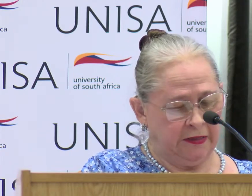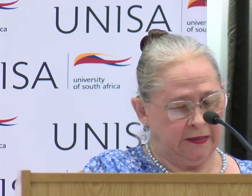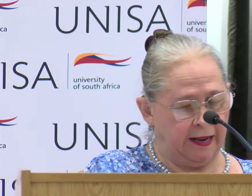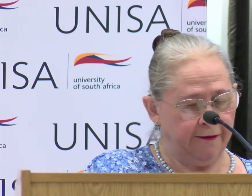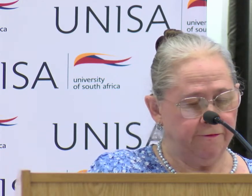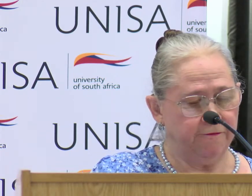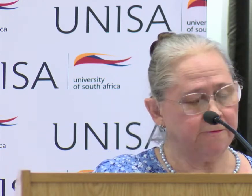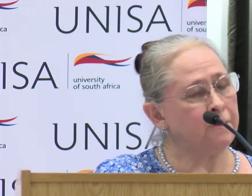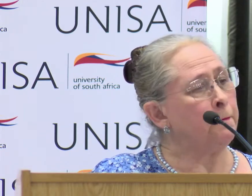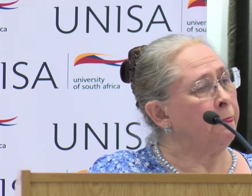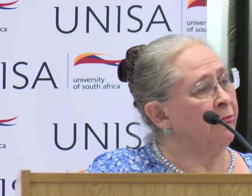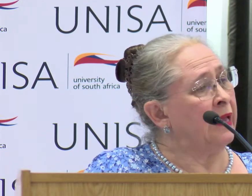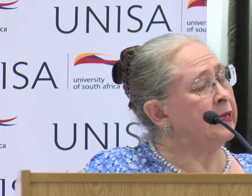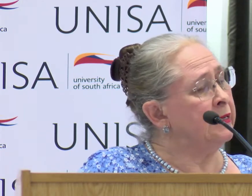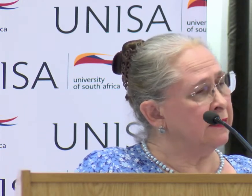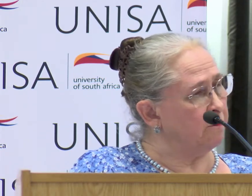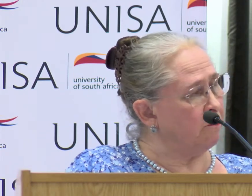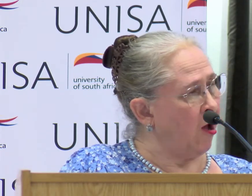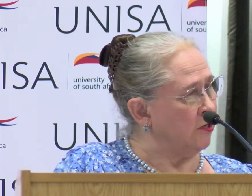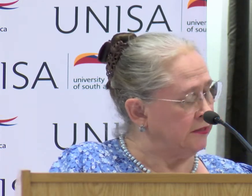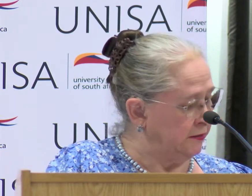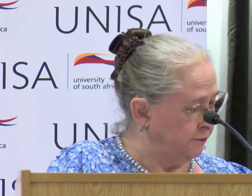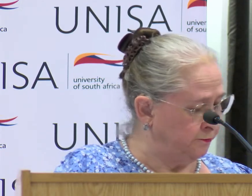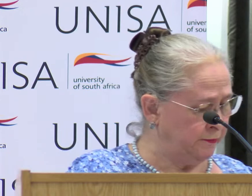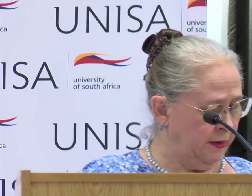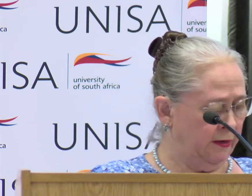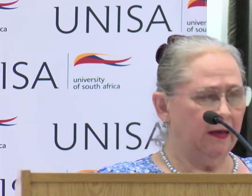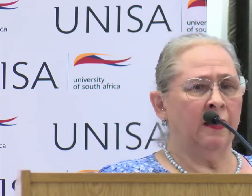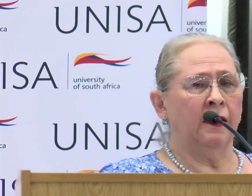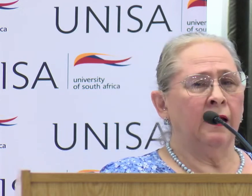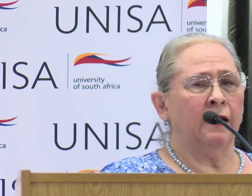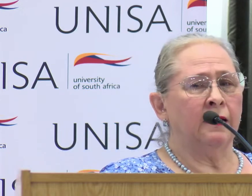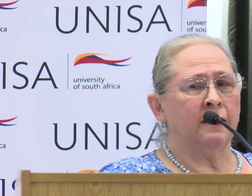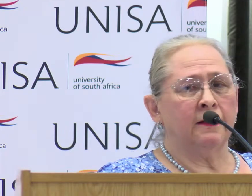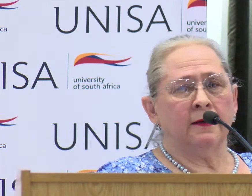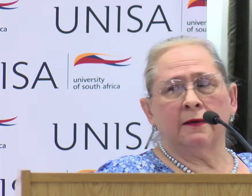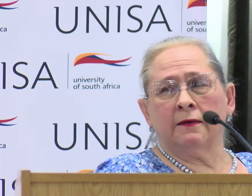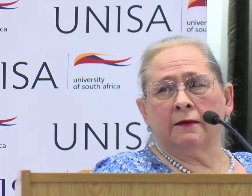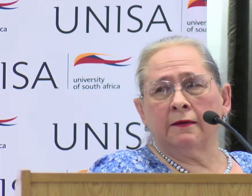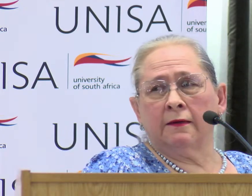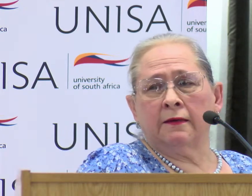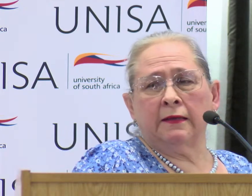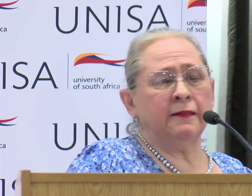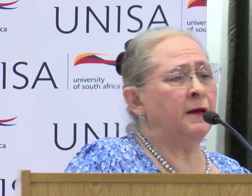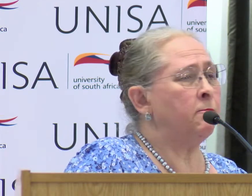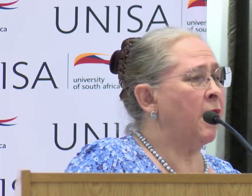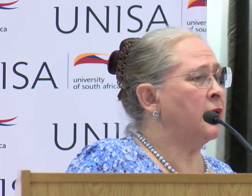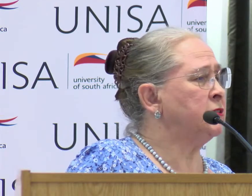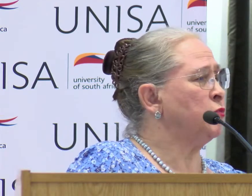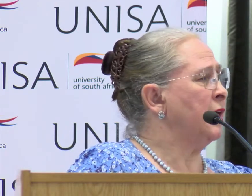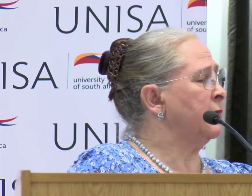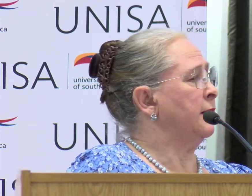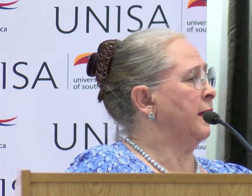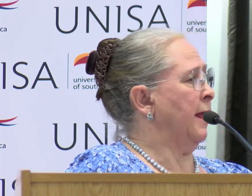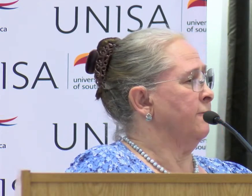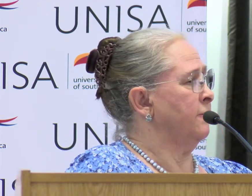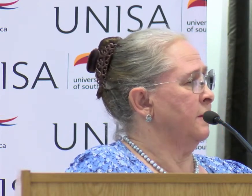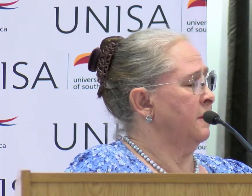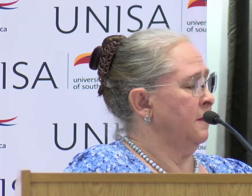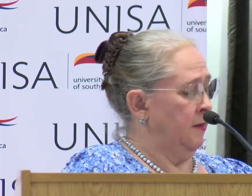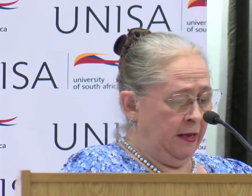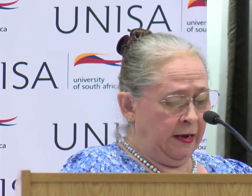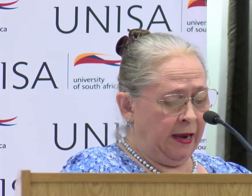communicate with the deaf. And in the past, Police, I don't hear anything on my side. In the past, when the